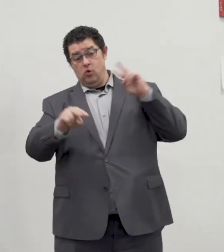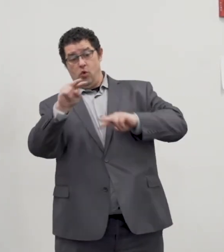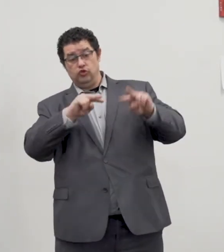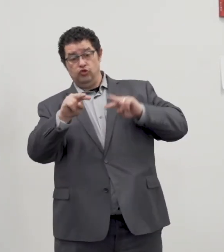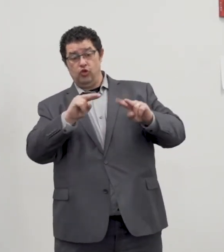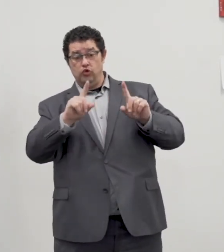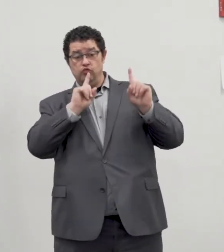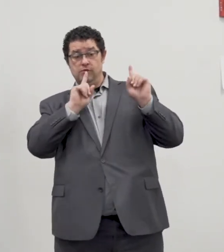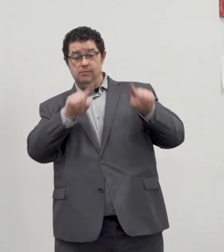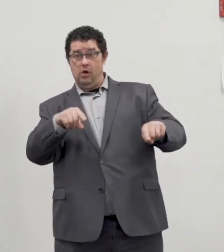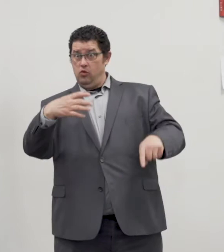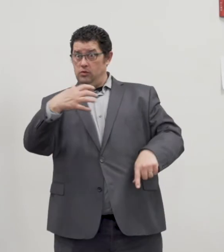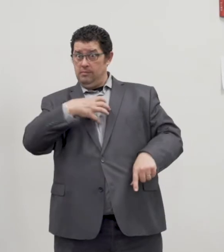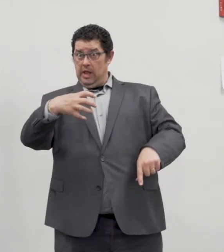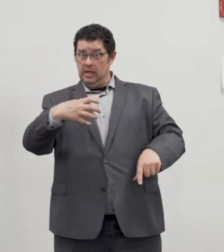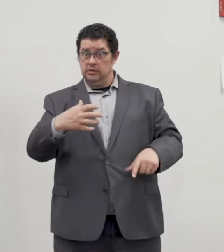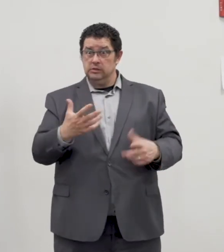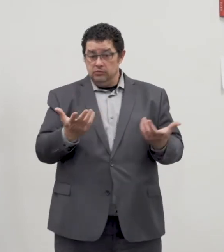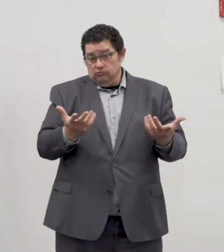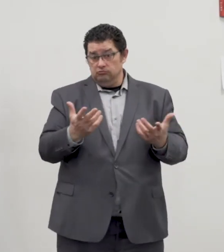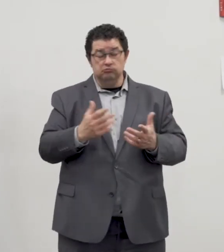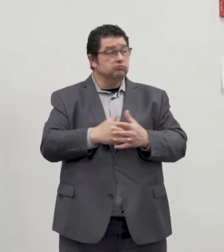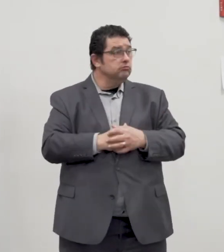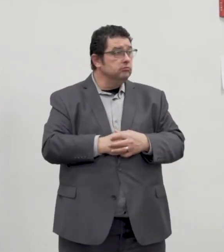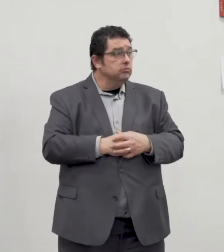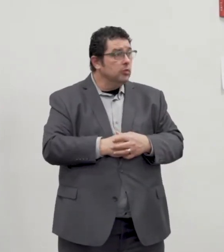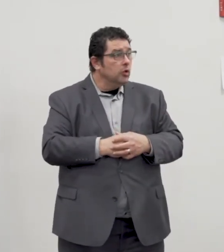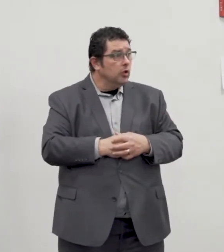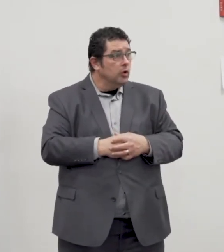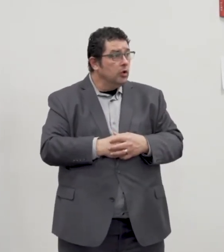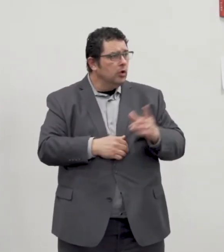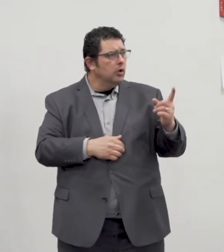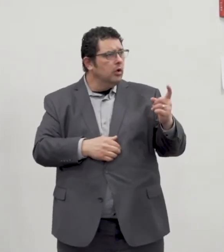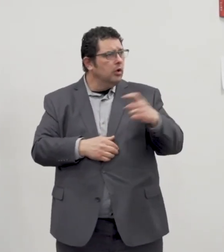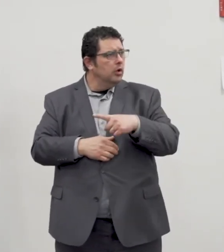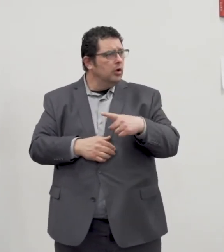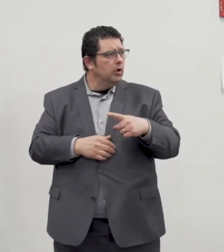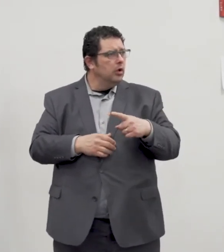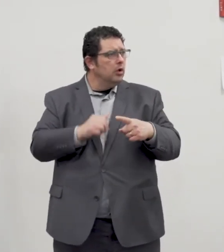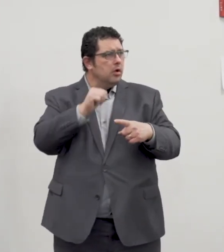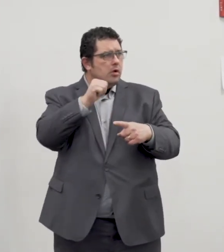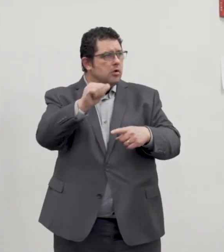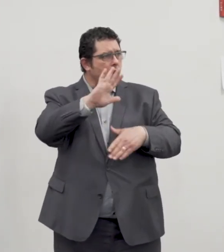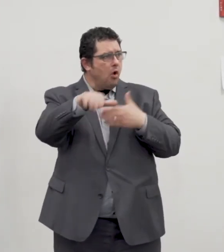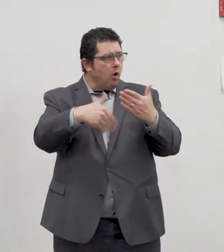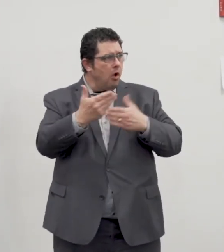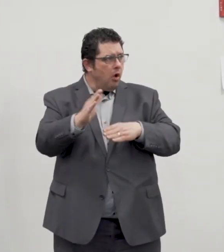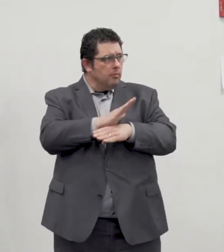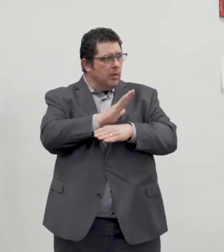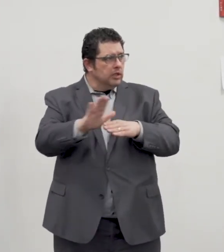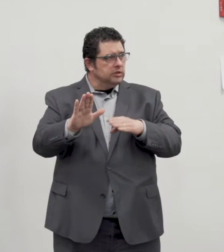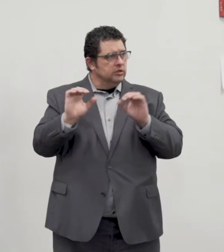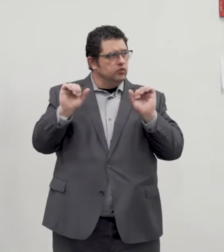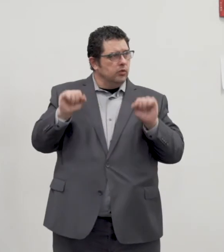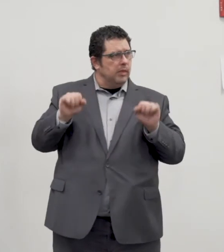those complaints, and we will track those. So since not all businesses will be able to start their reopen process